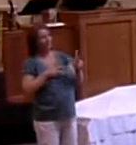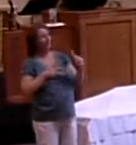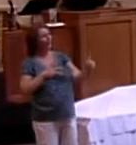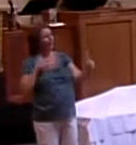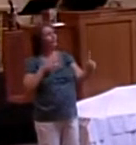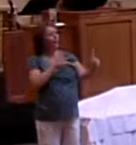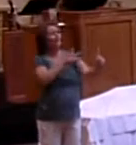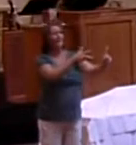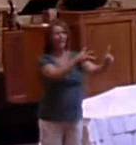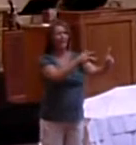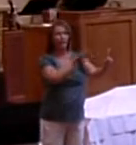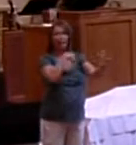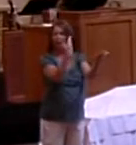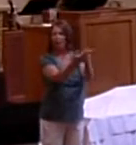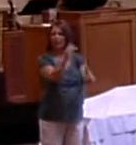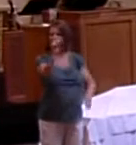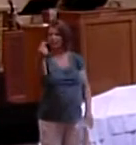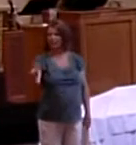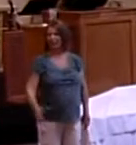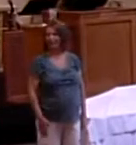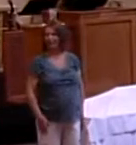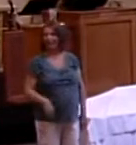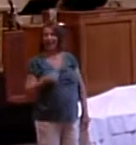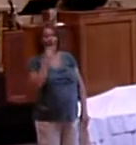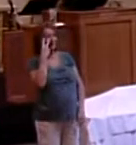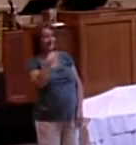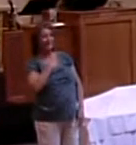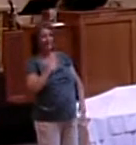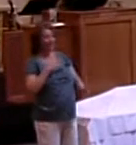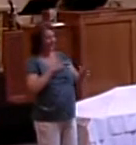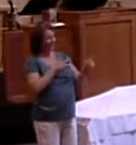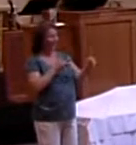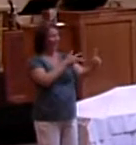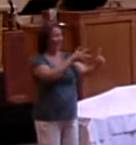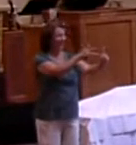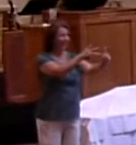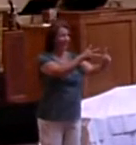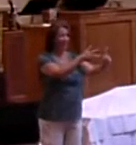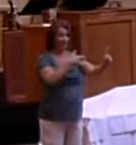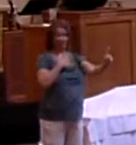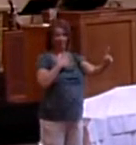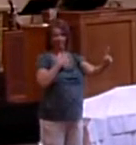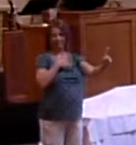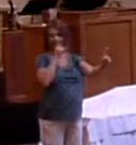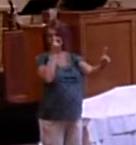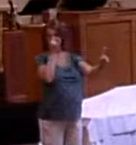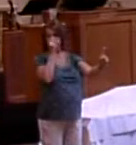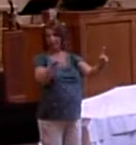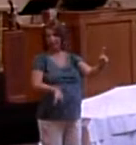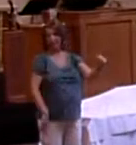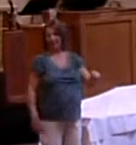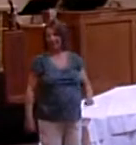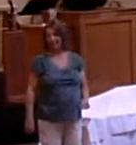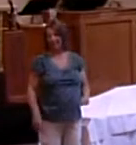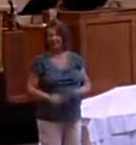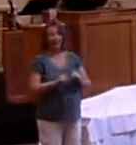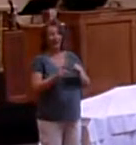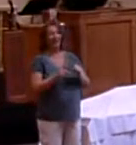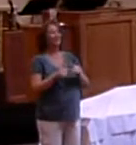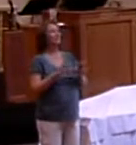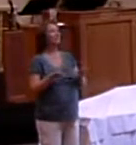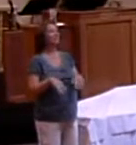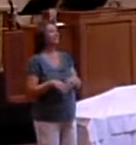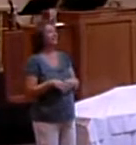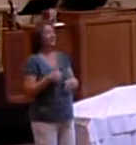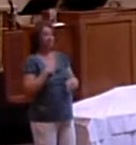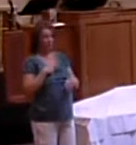You know, I mean, since I'm chasing a deer through St. Genevieve, might be a little awkward. And then so I get past that immediately. So then I